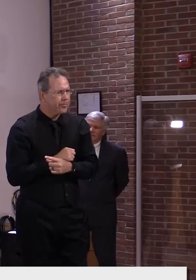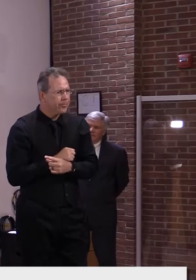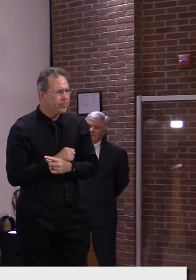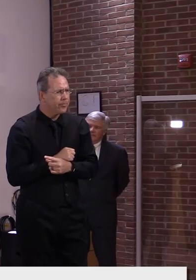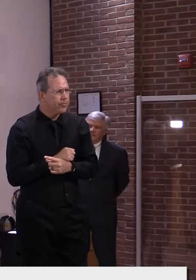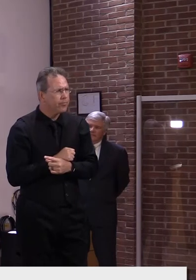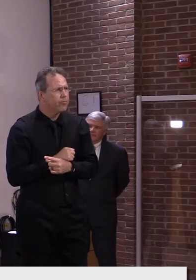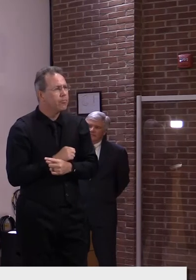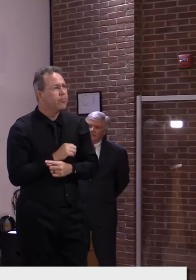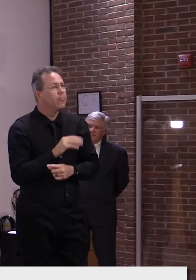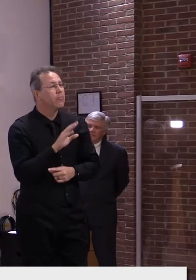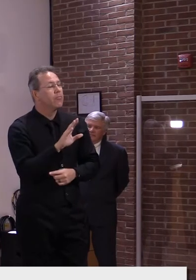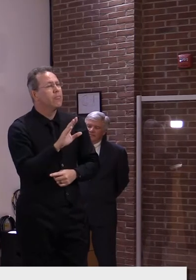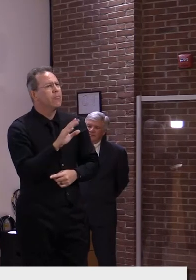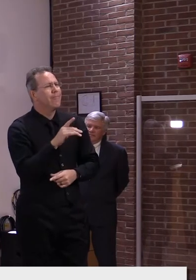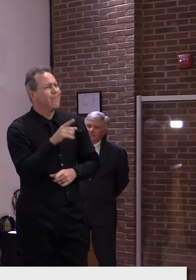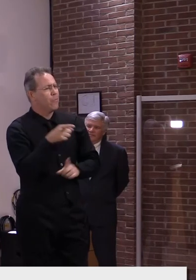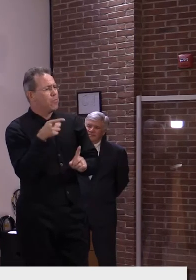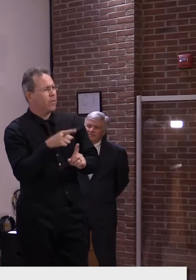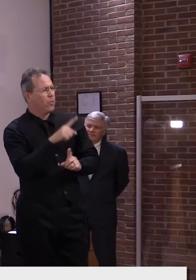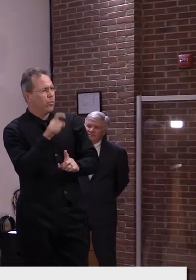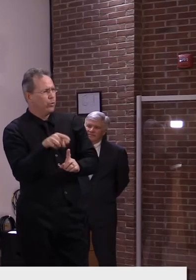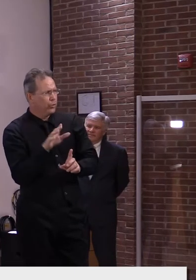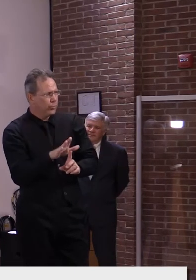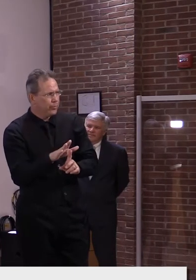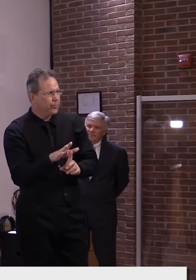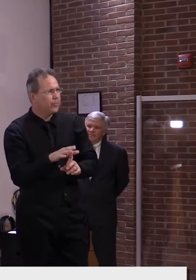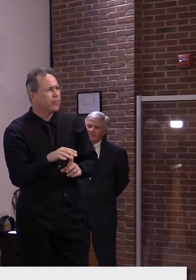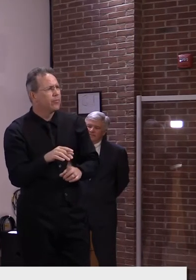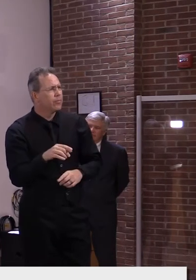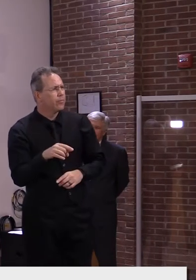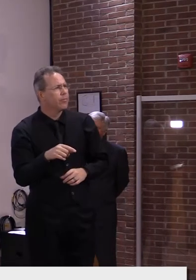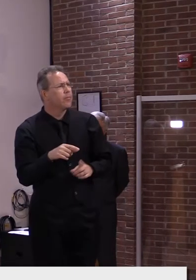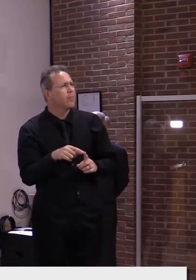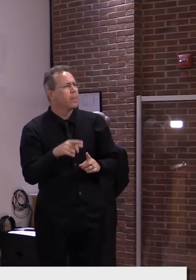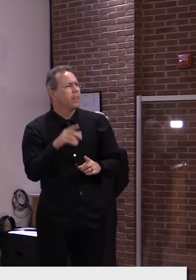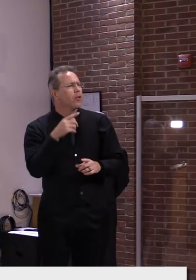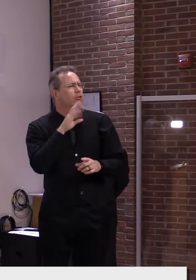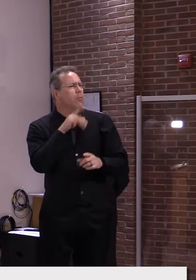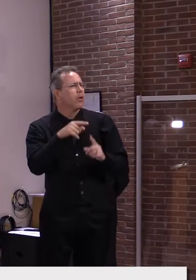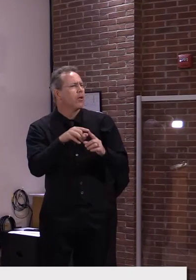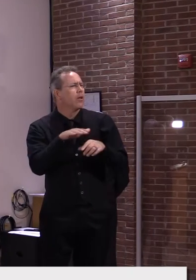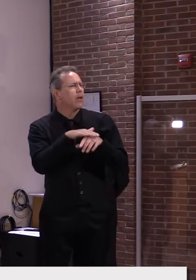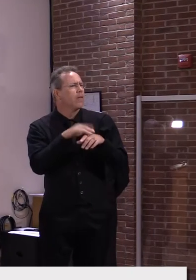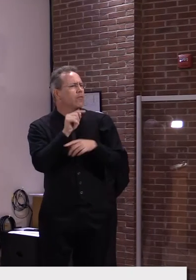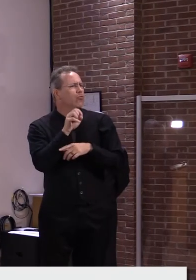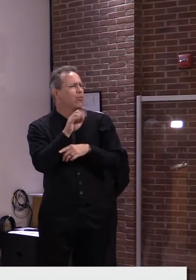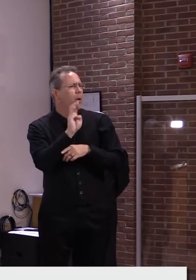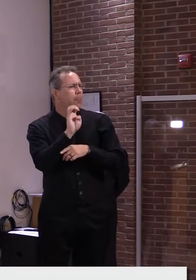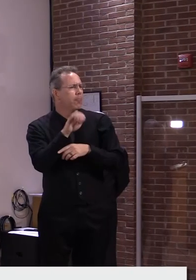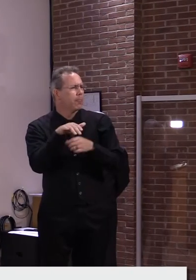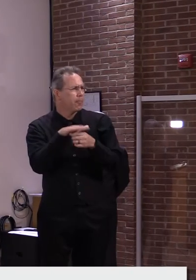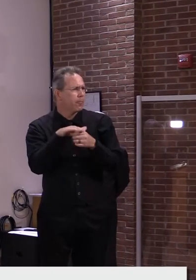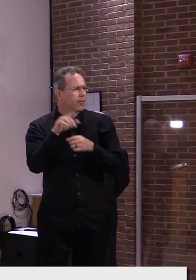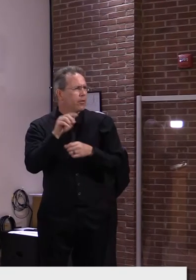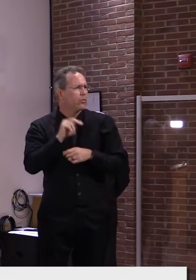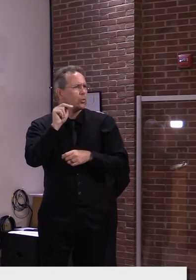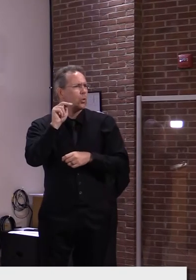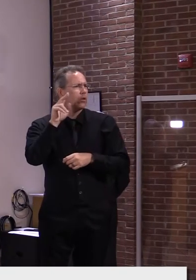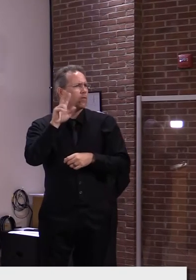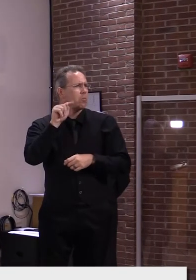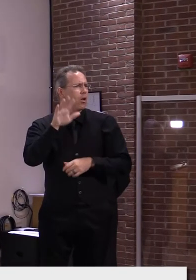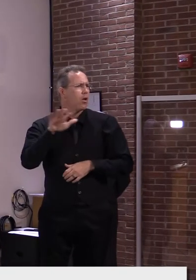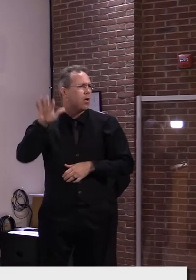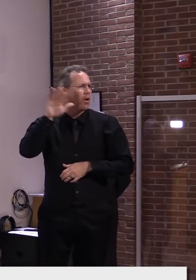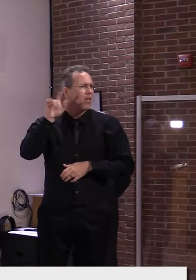clinics in the northern part of the state. And I actually attended one. And